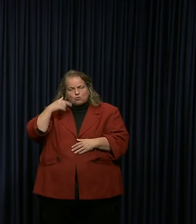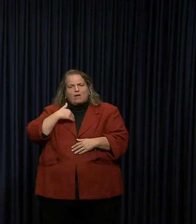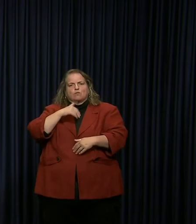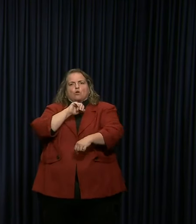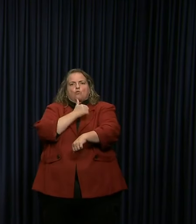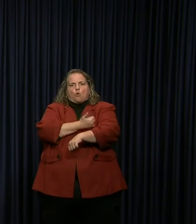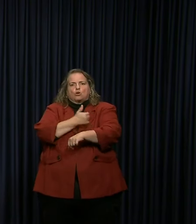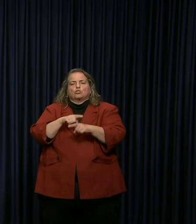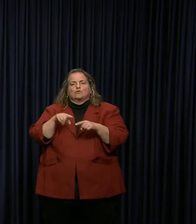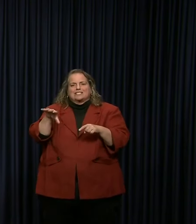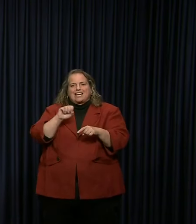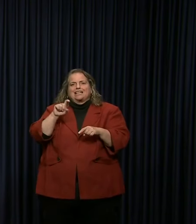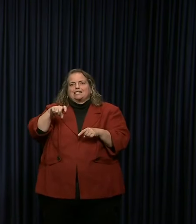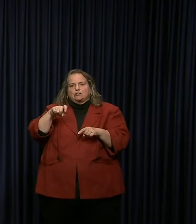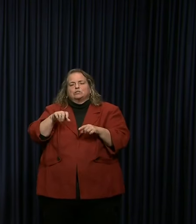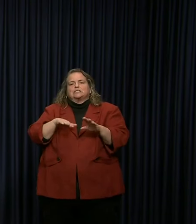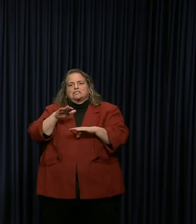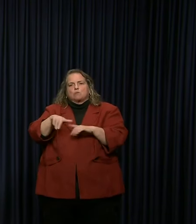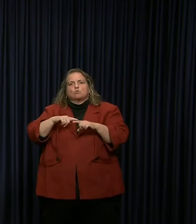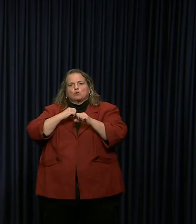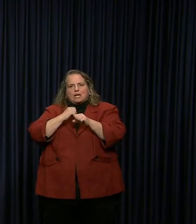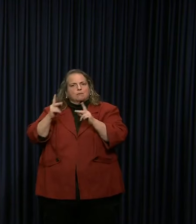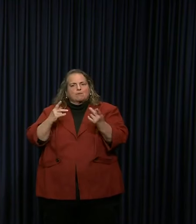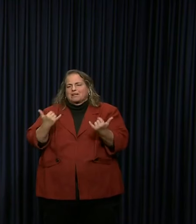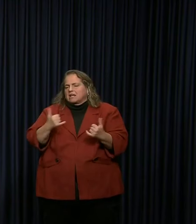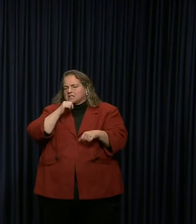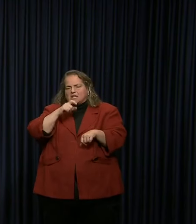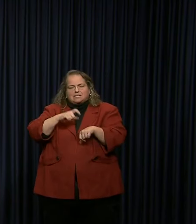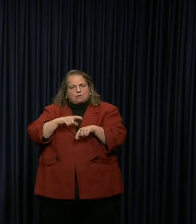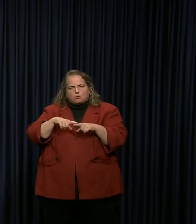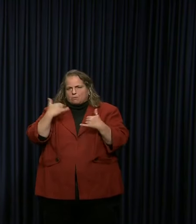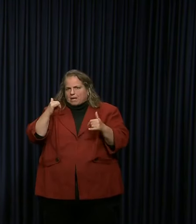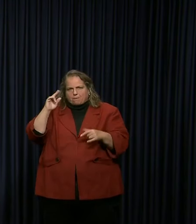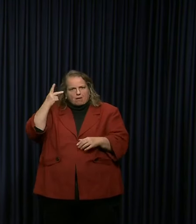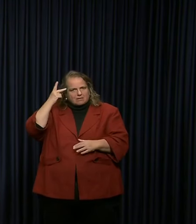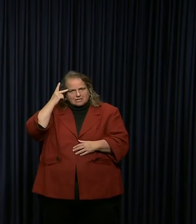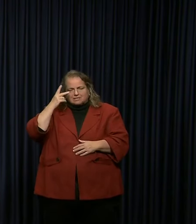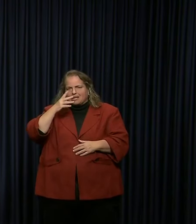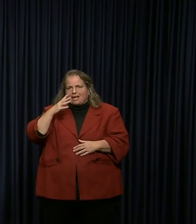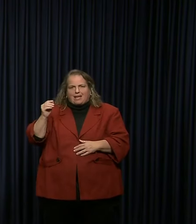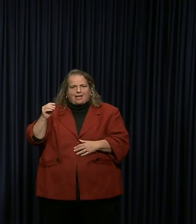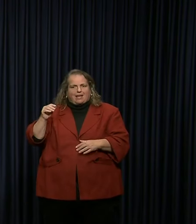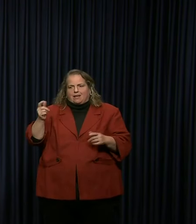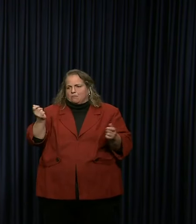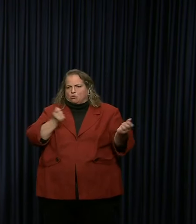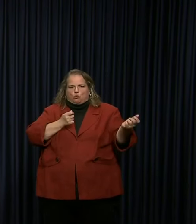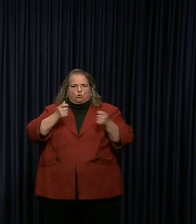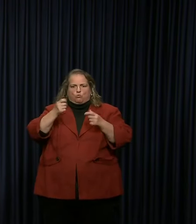take these necessary steps to protect people. Now's not the time to play politics and pull them out in different